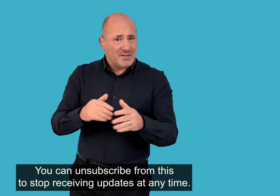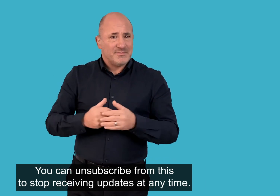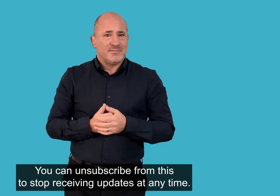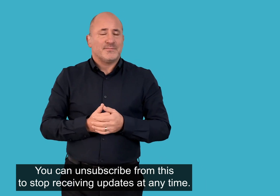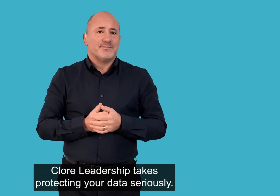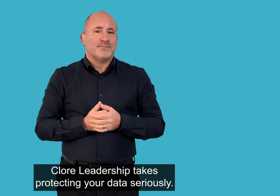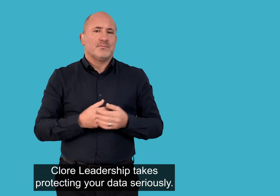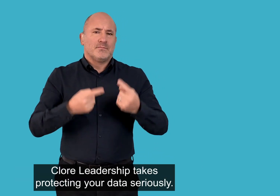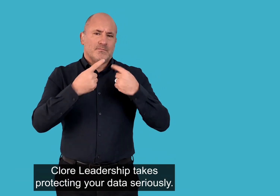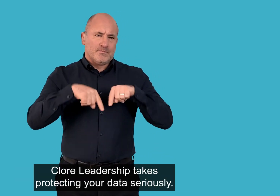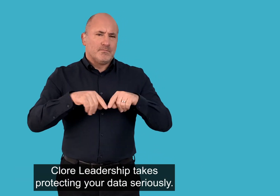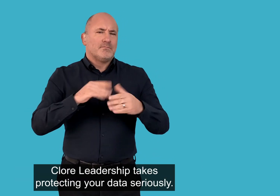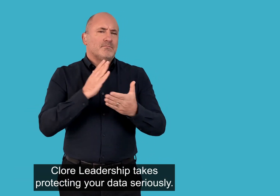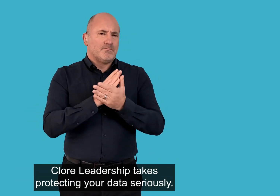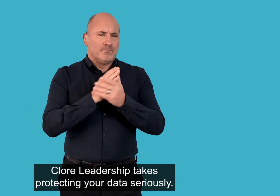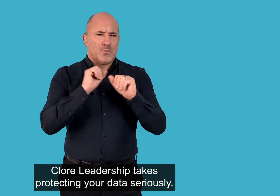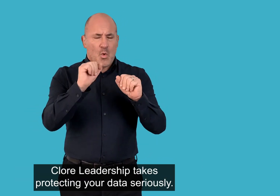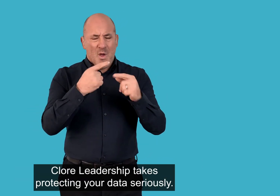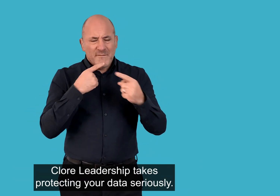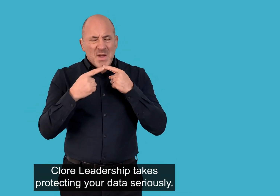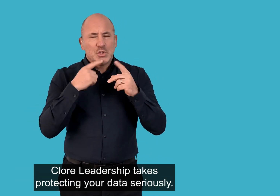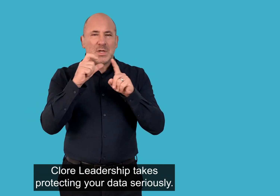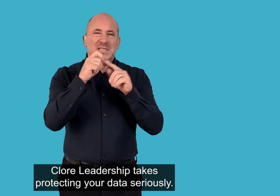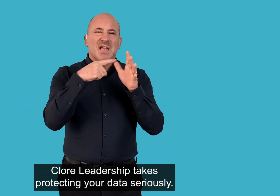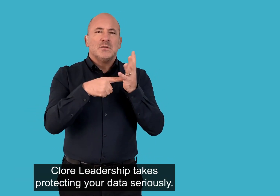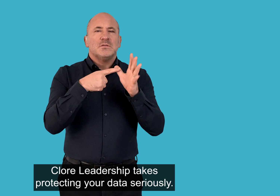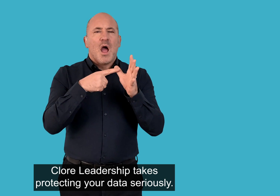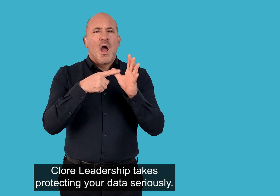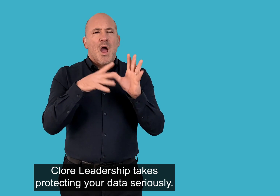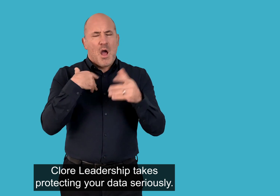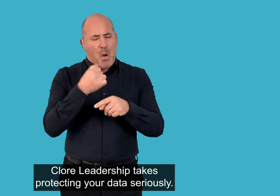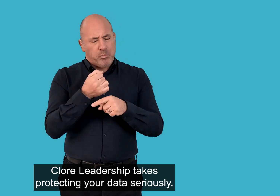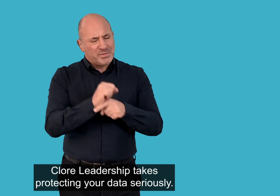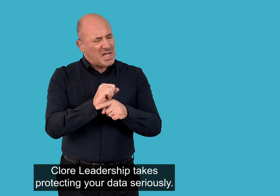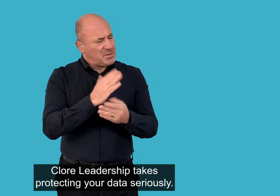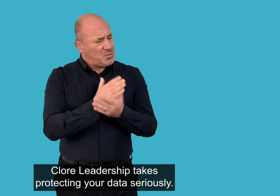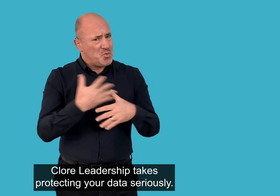time. Clore Leadership takes protecting your data seriously.